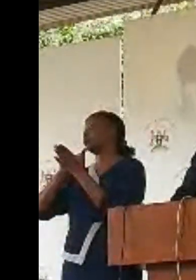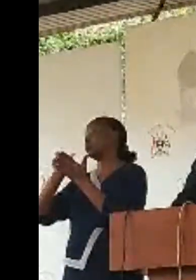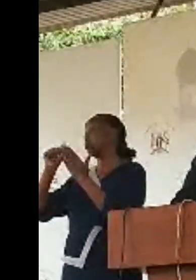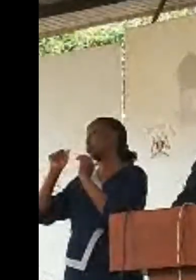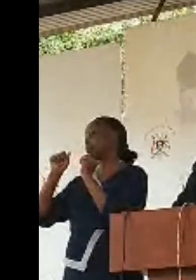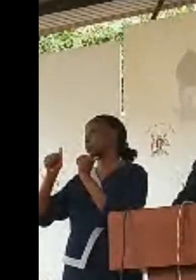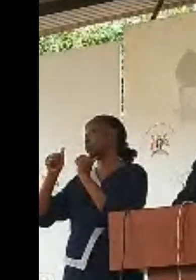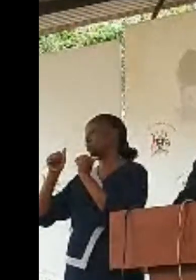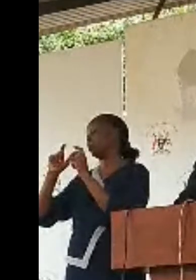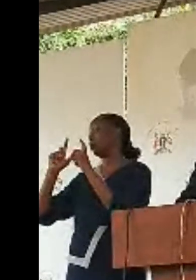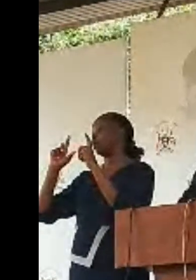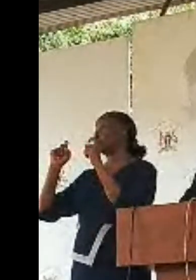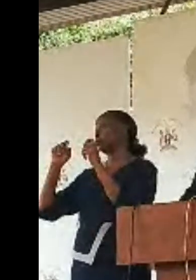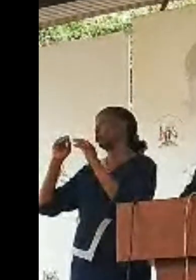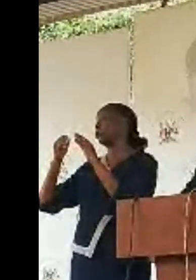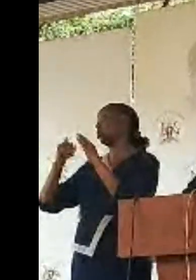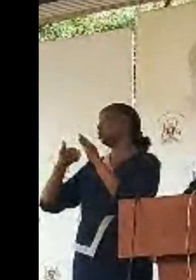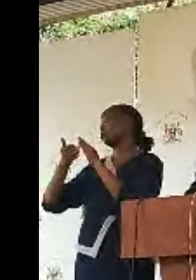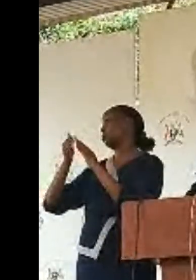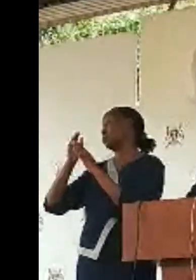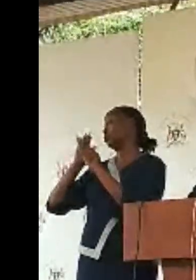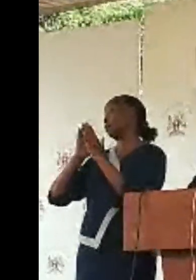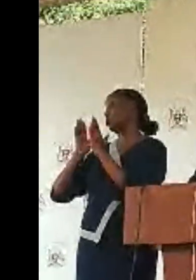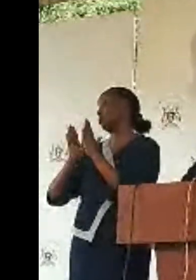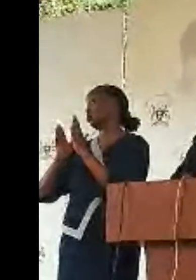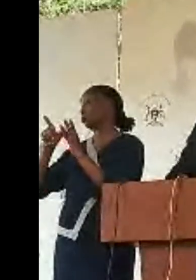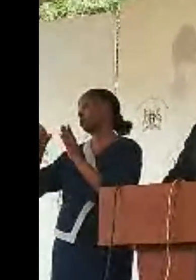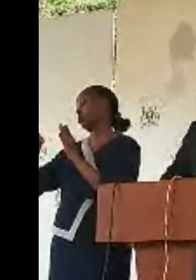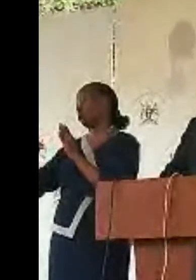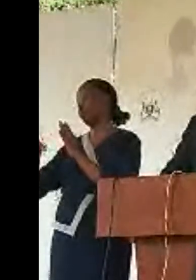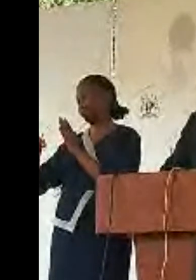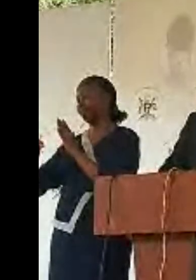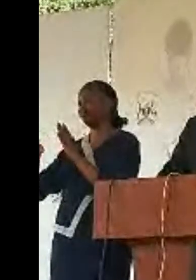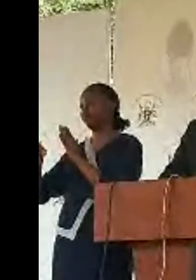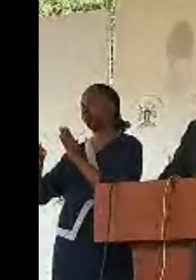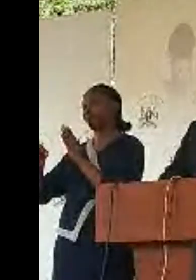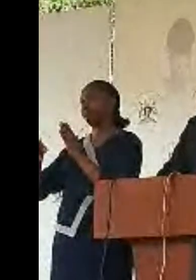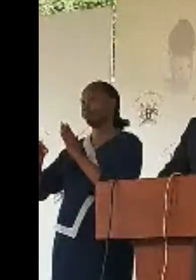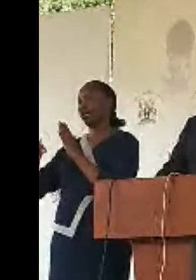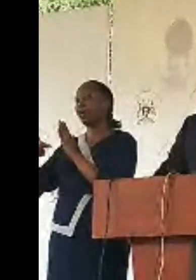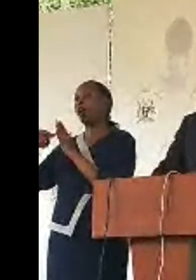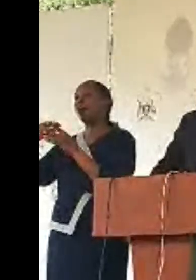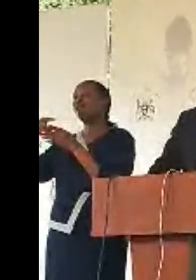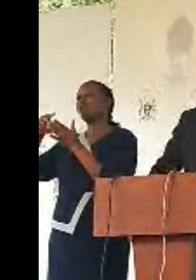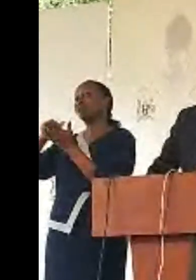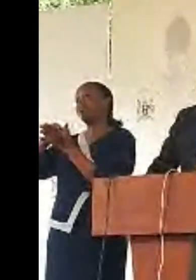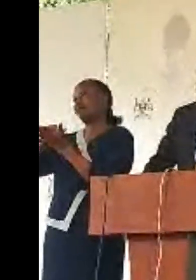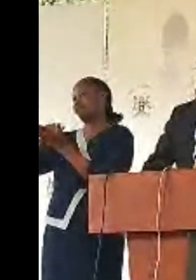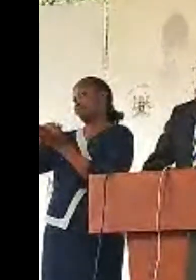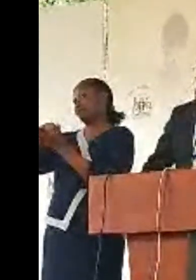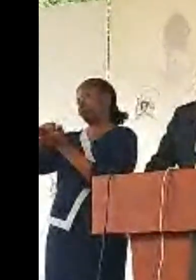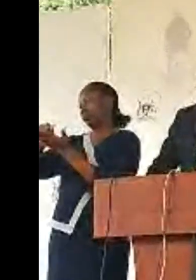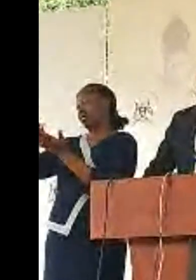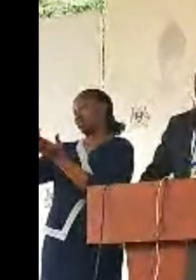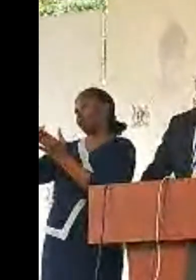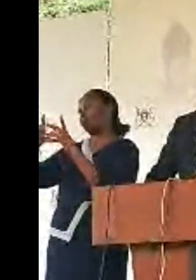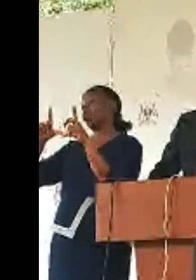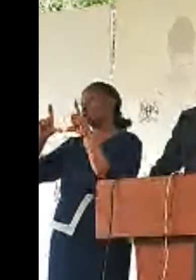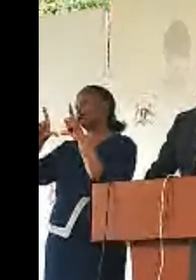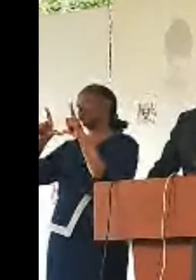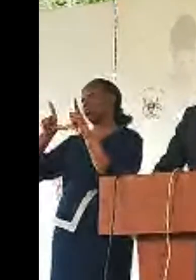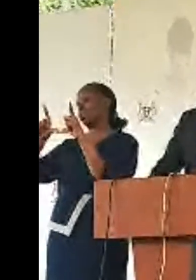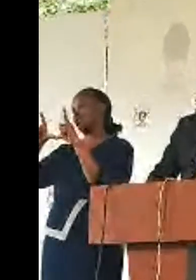preferably by professional photographers, so that as they are printed on the result slips and